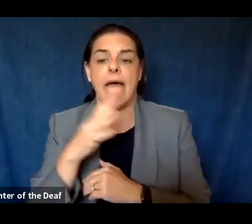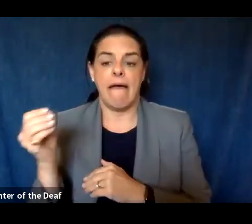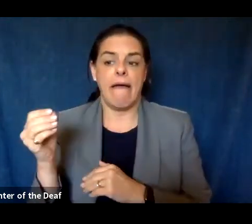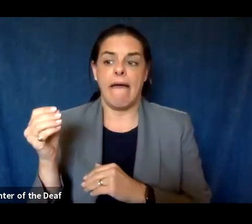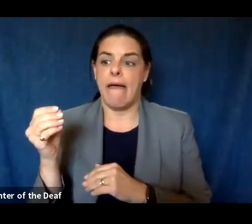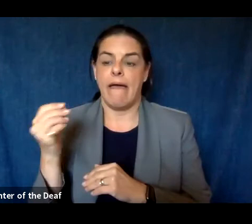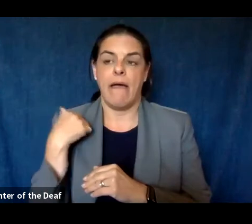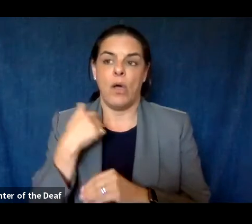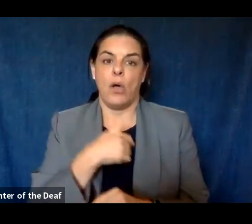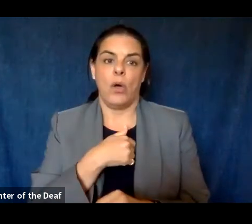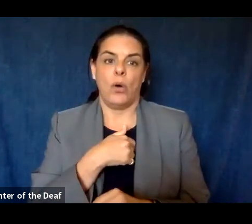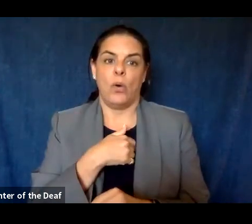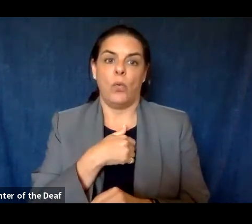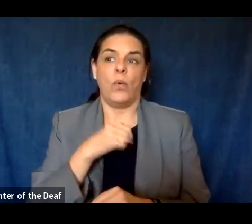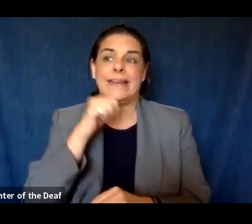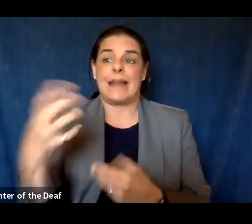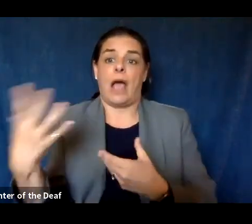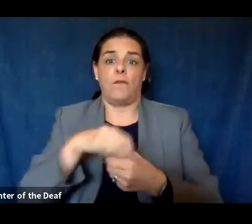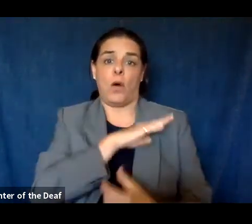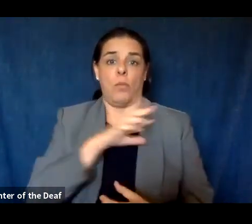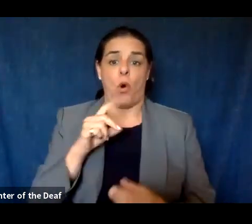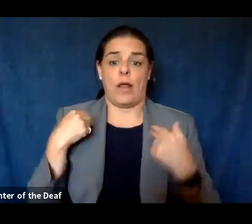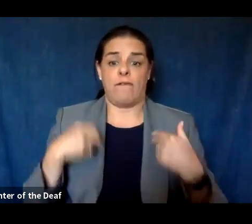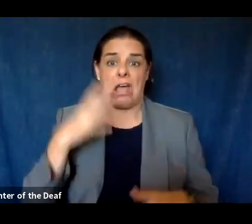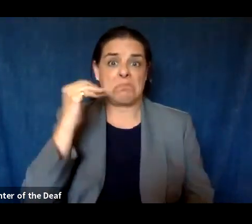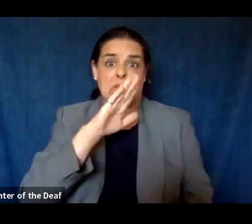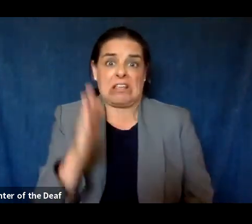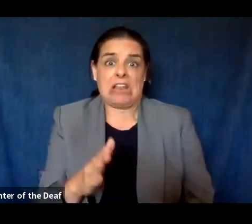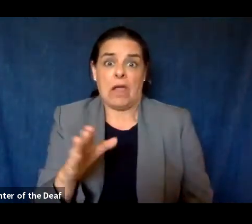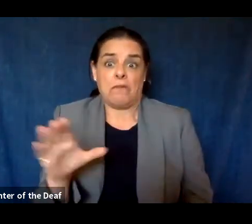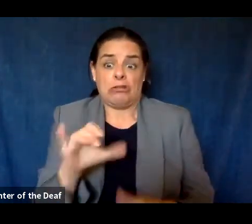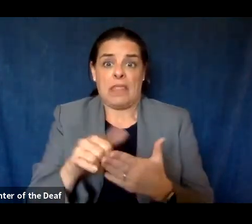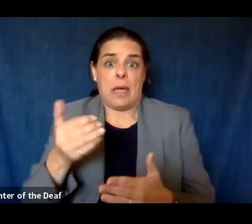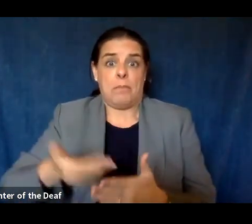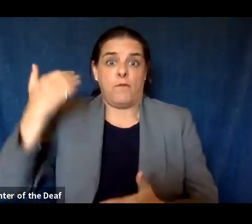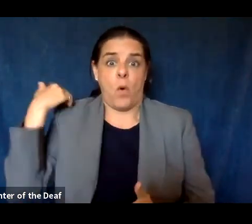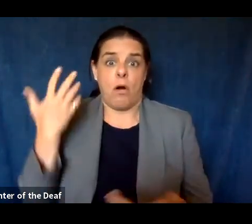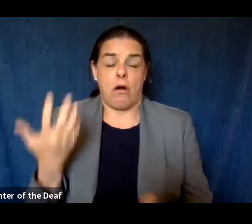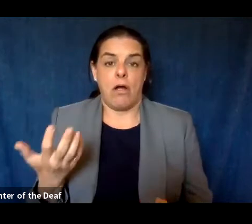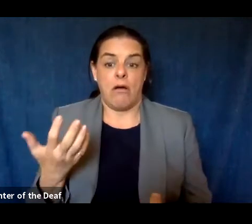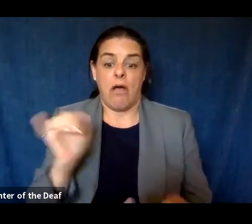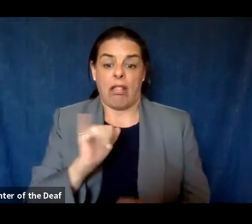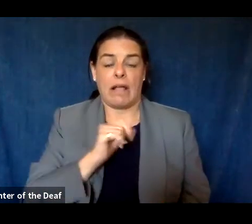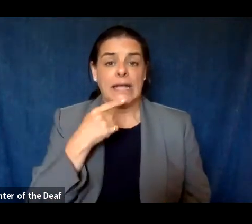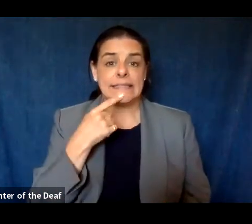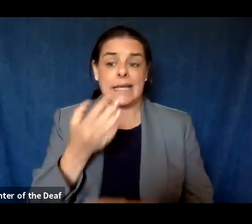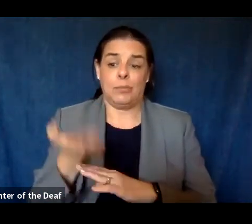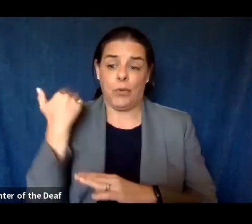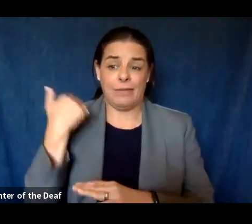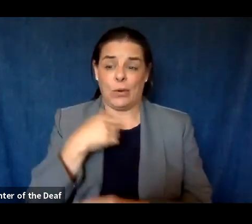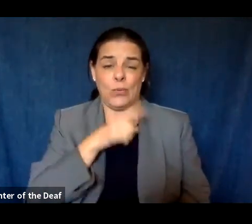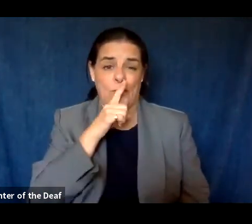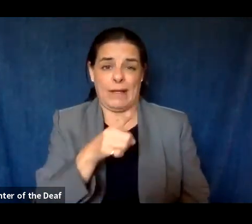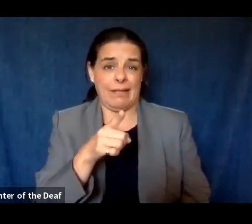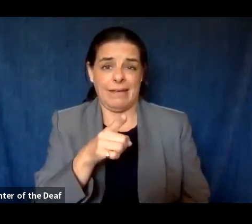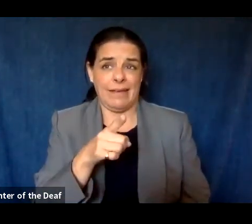not involved the Board of Health, as it had not been the practice to involve the Board of Health. And again, like I said previously, we really have